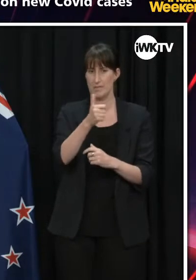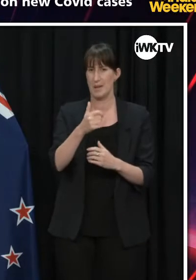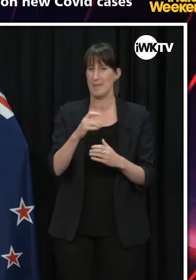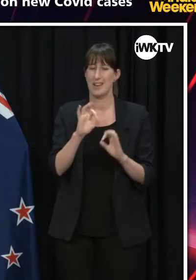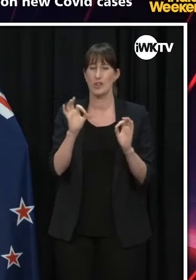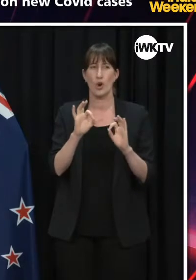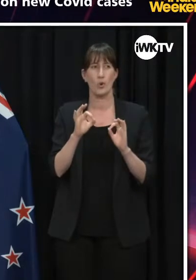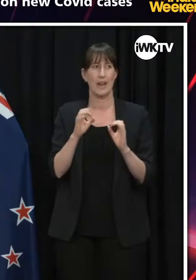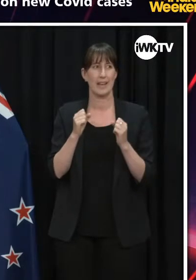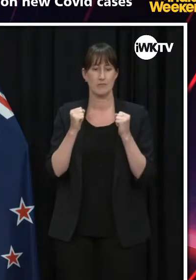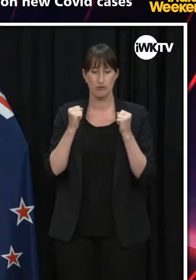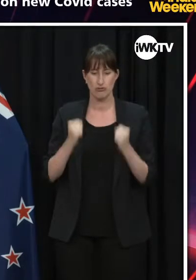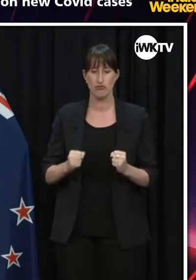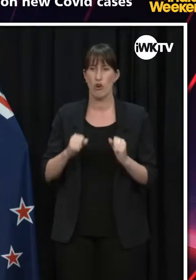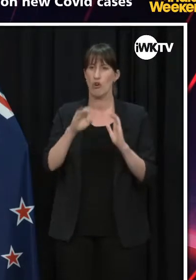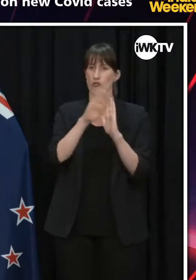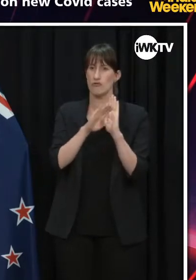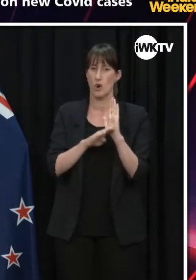mandatory,